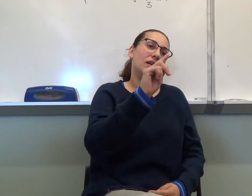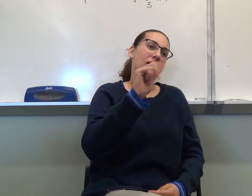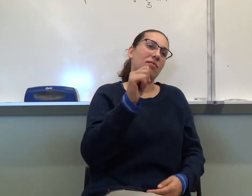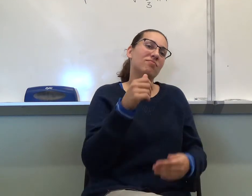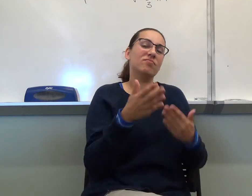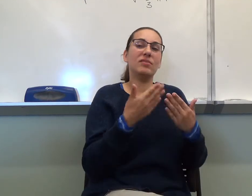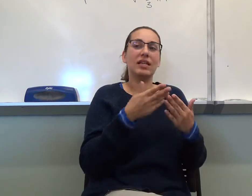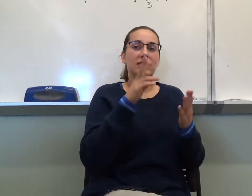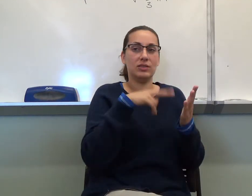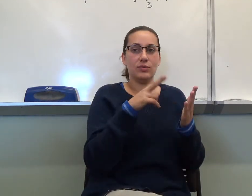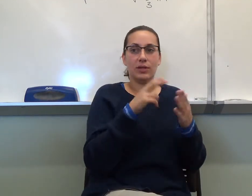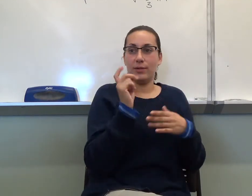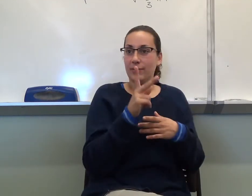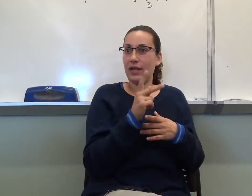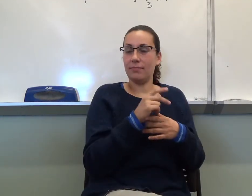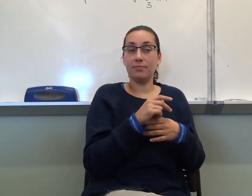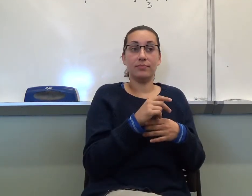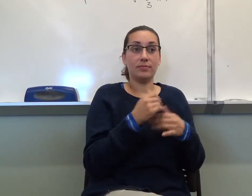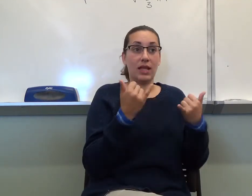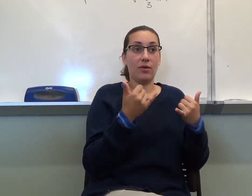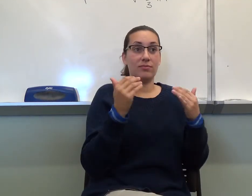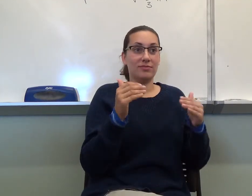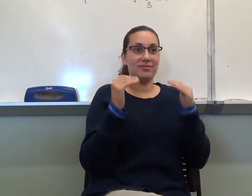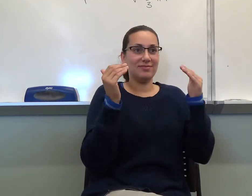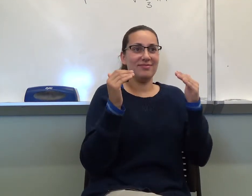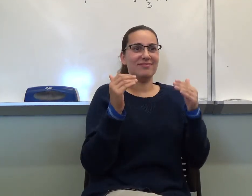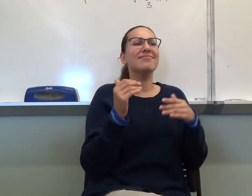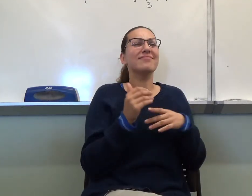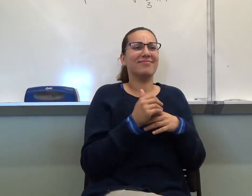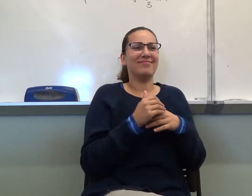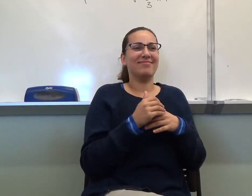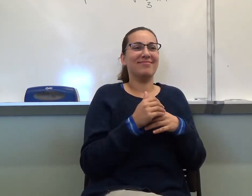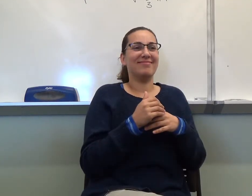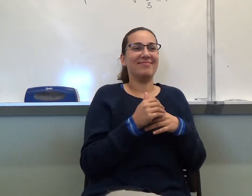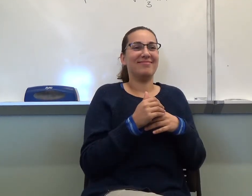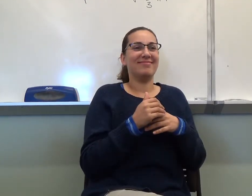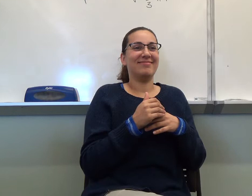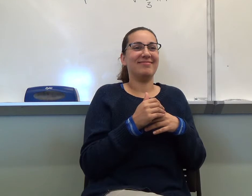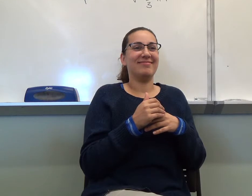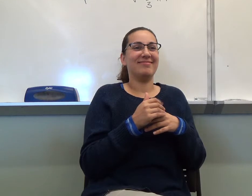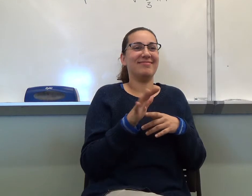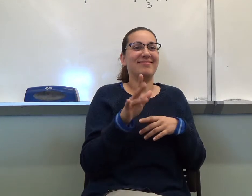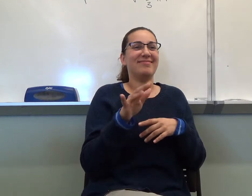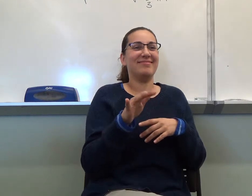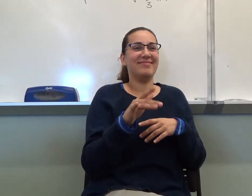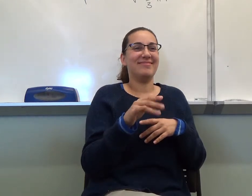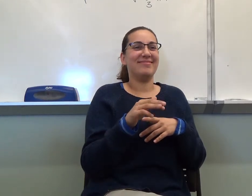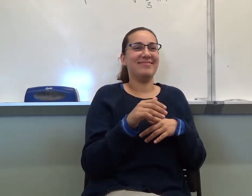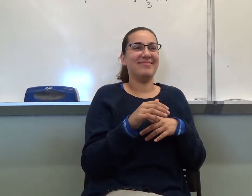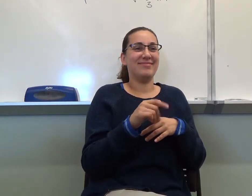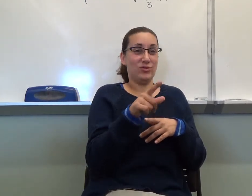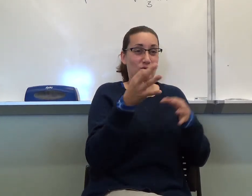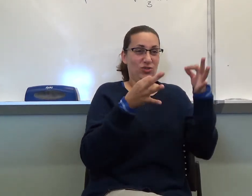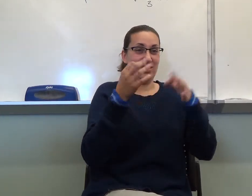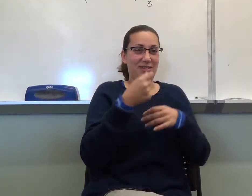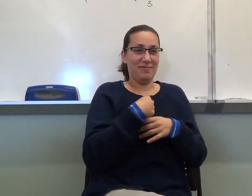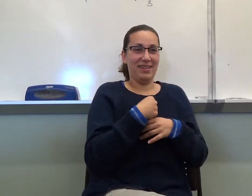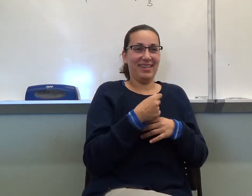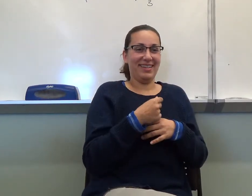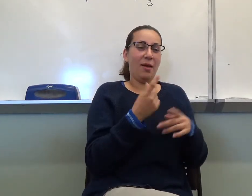Now this is a step up from what's called raw data. Okay, raw data is just a bunch of numbers sitting there, and someone has to actually organize it like